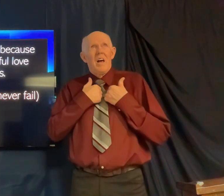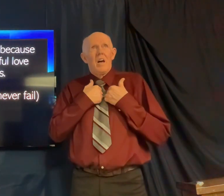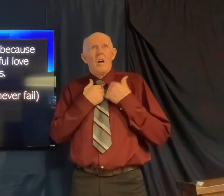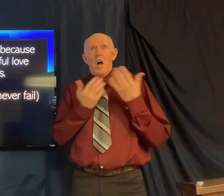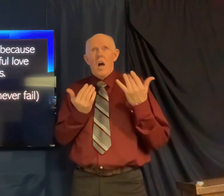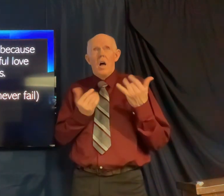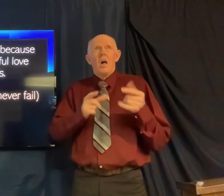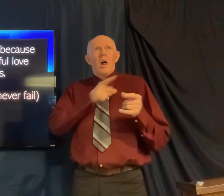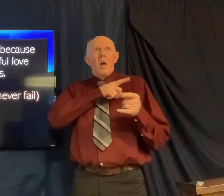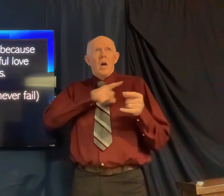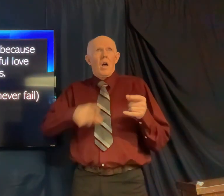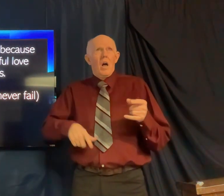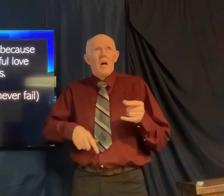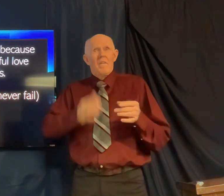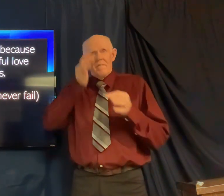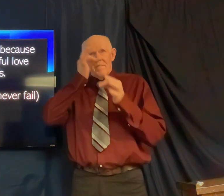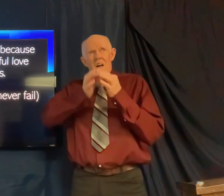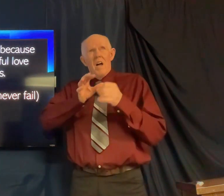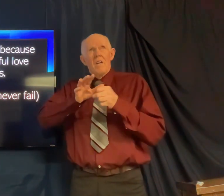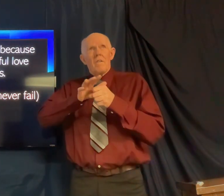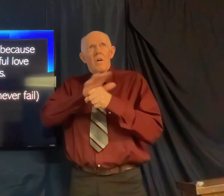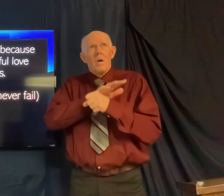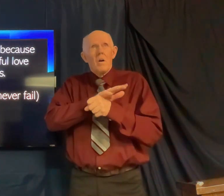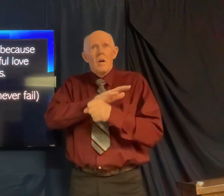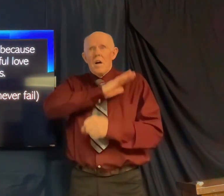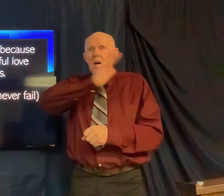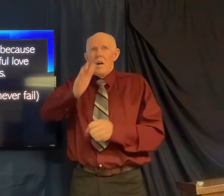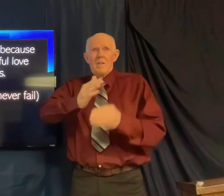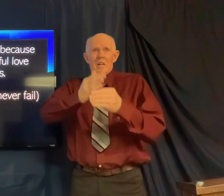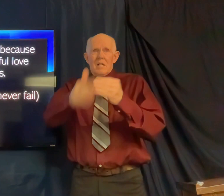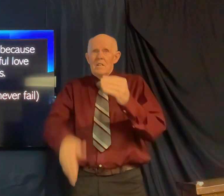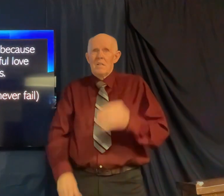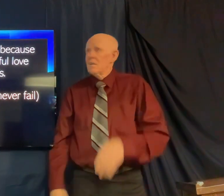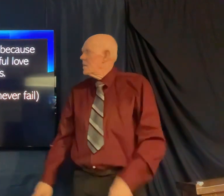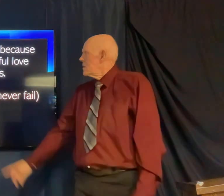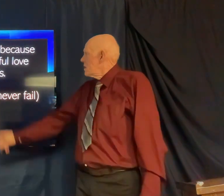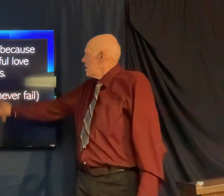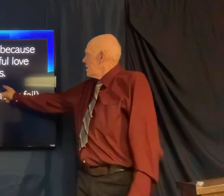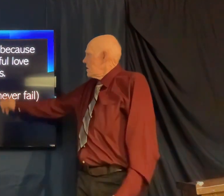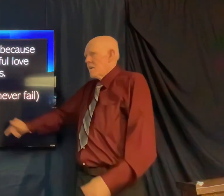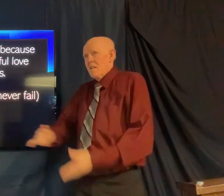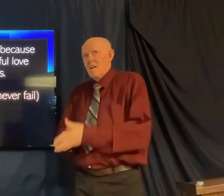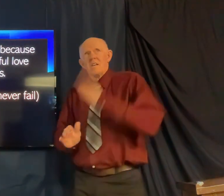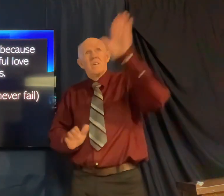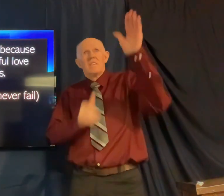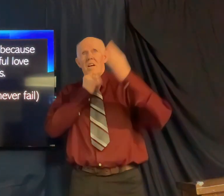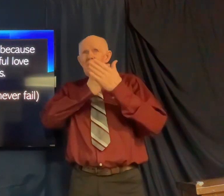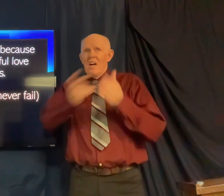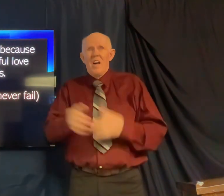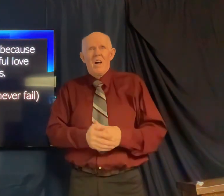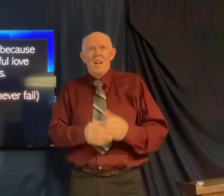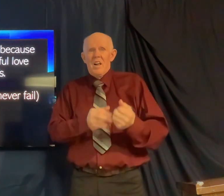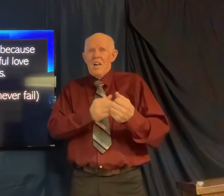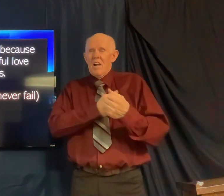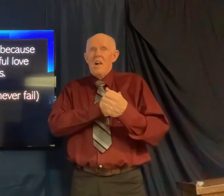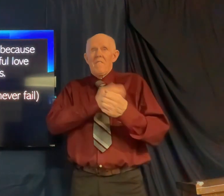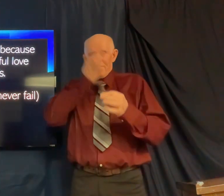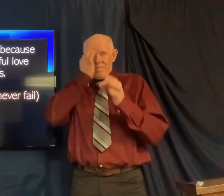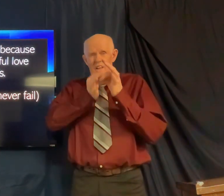alive because the Lord's faithful love never ends. His compassions